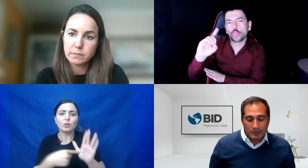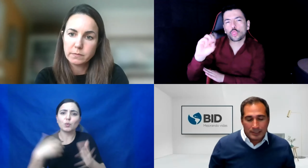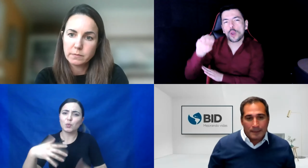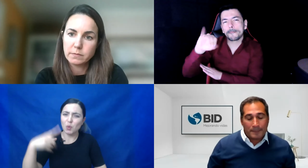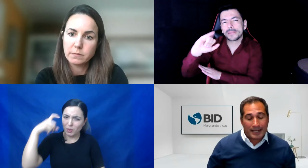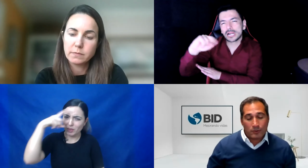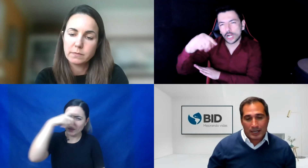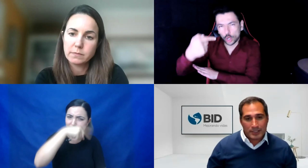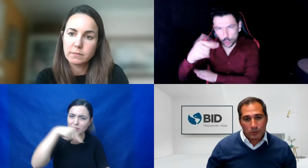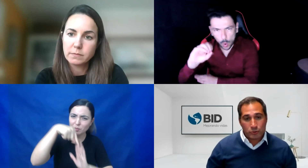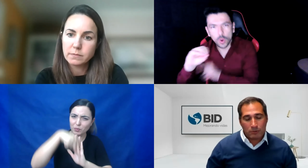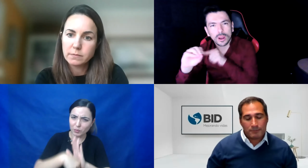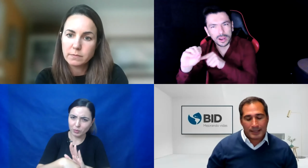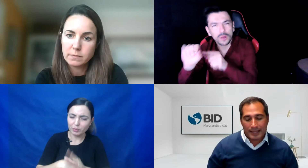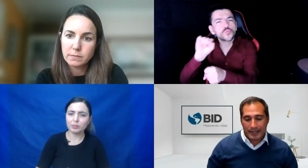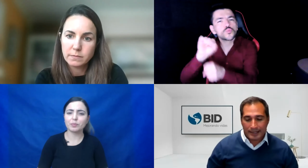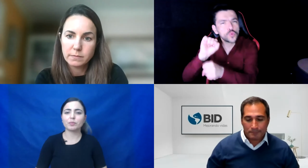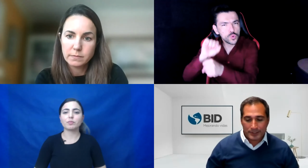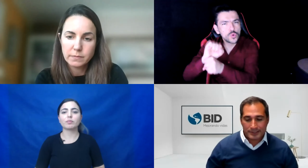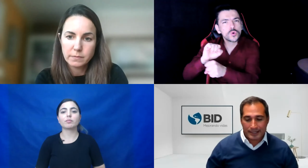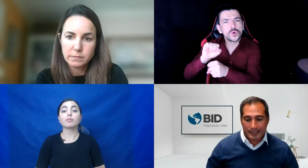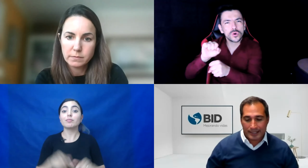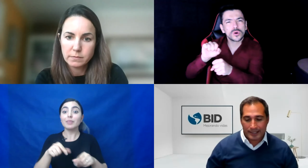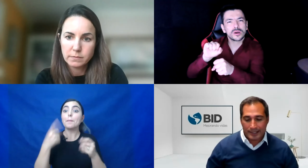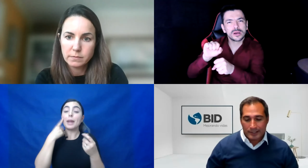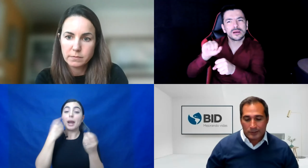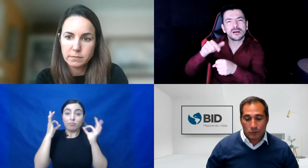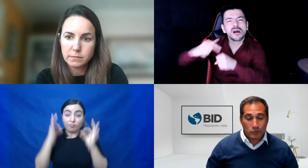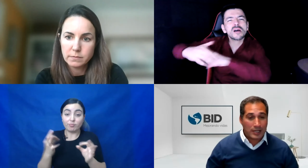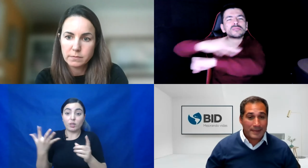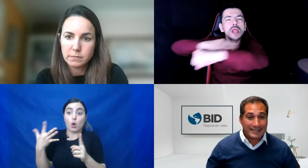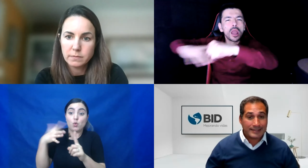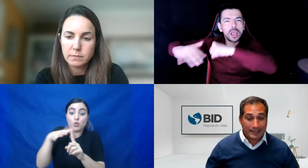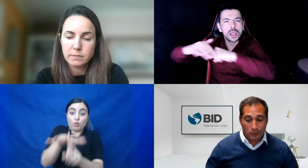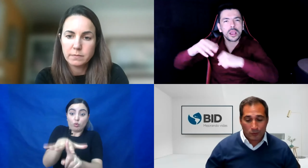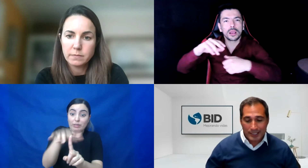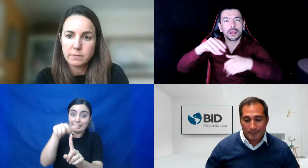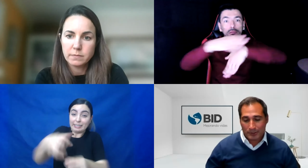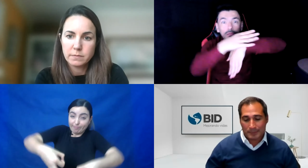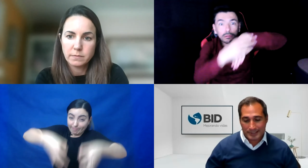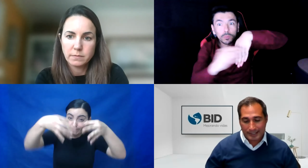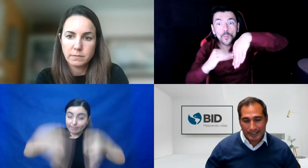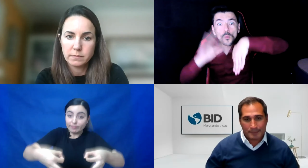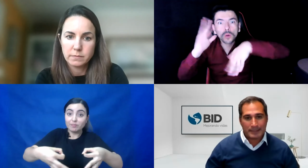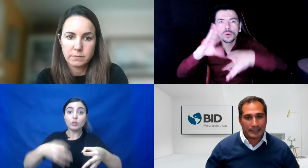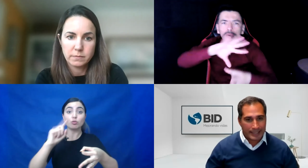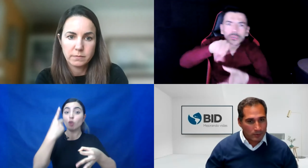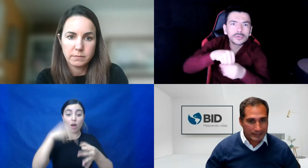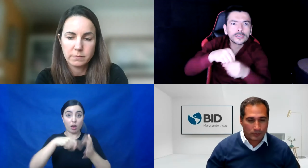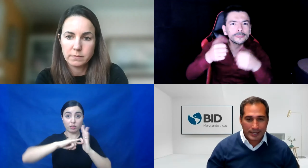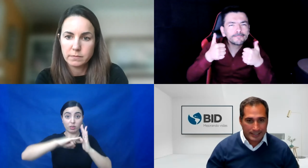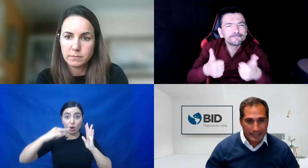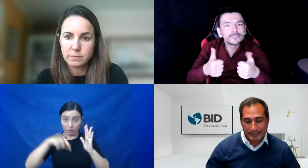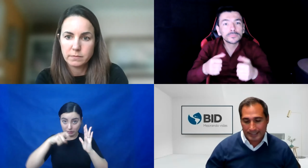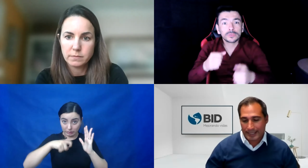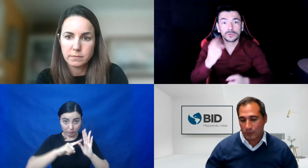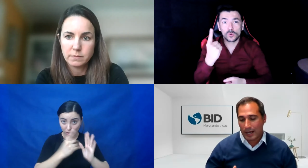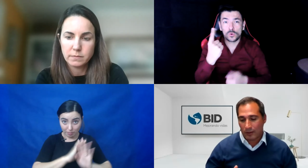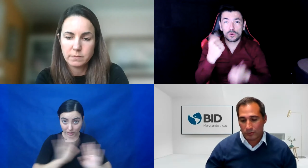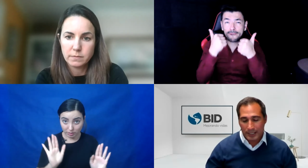contexts where we often work in the region. To achieve a real inclusion, we don't only need